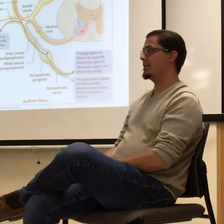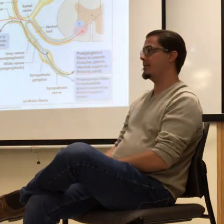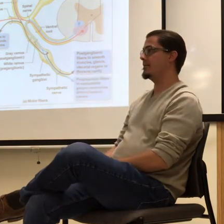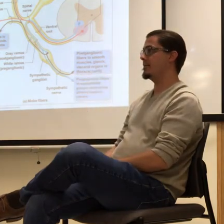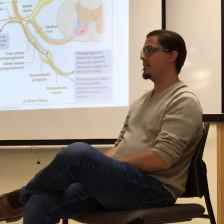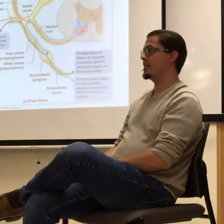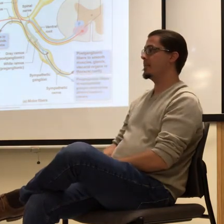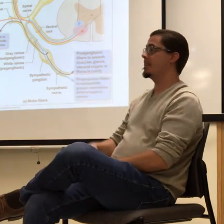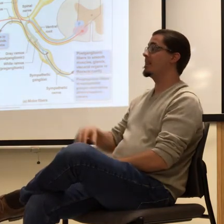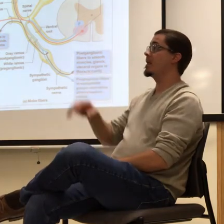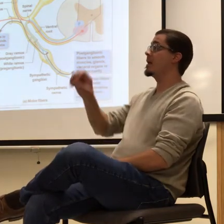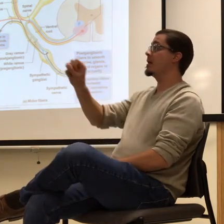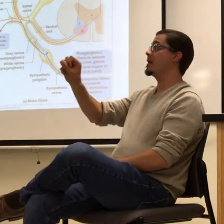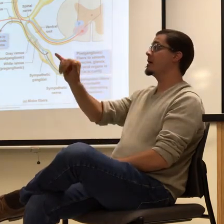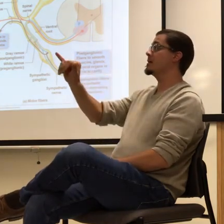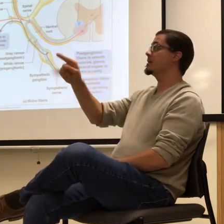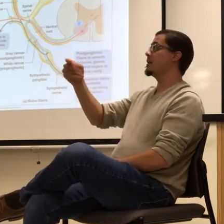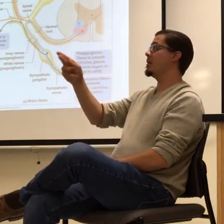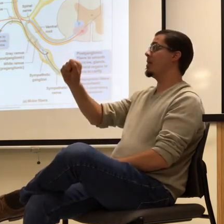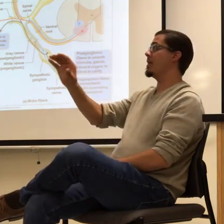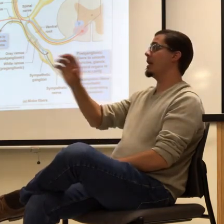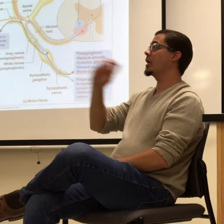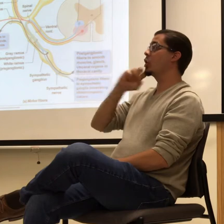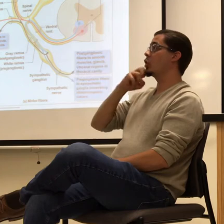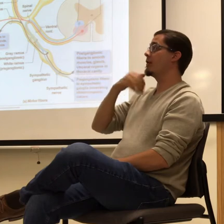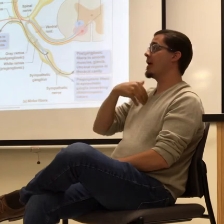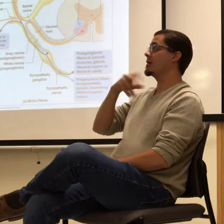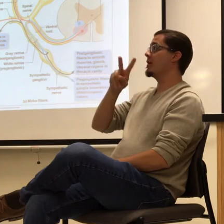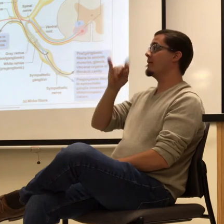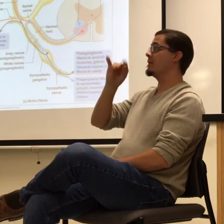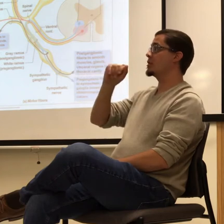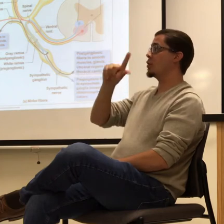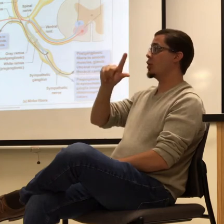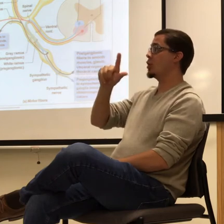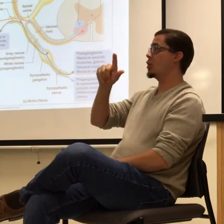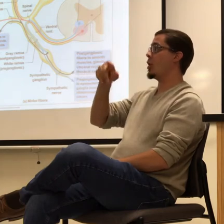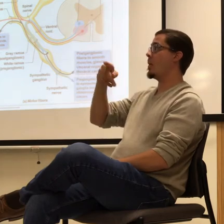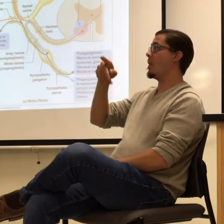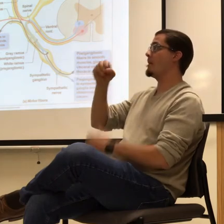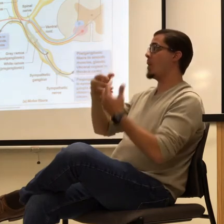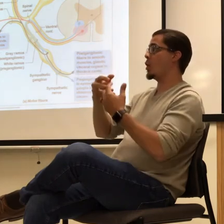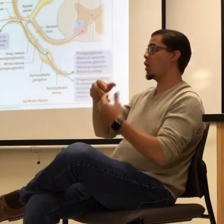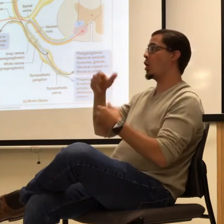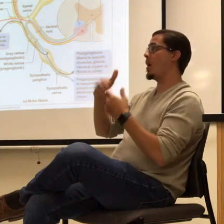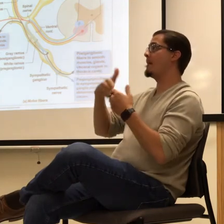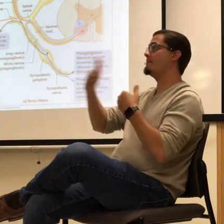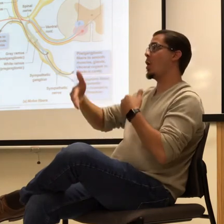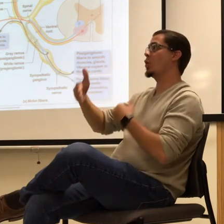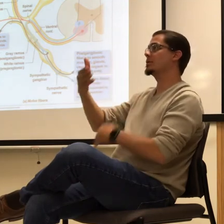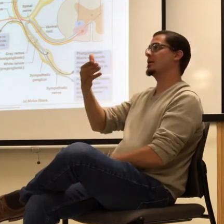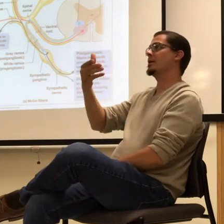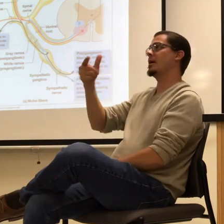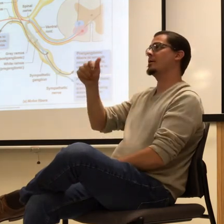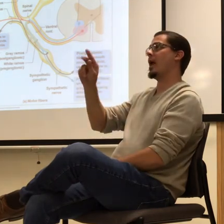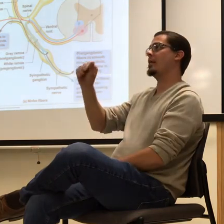The sympathetic nerve has visceral motor postganglionic.